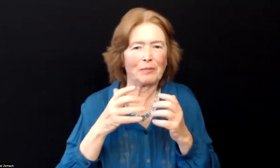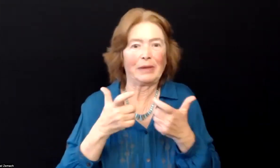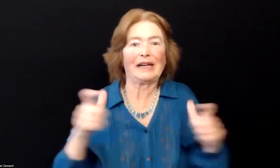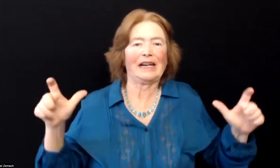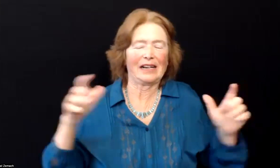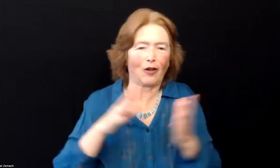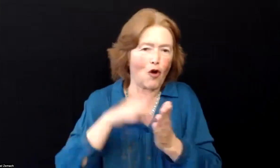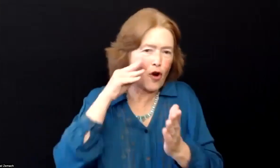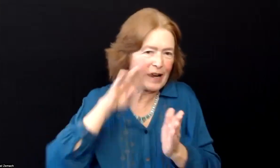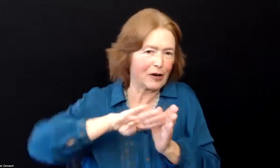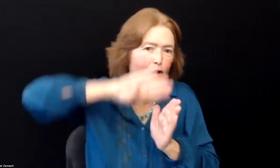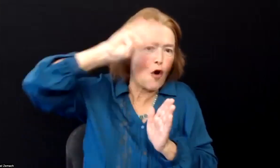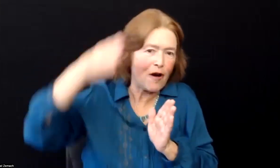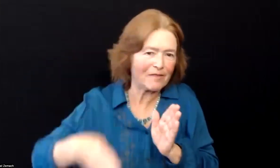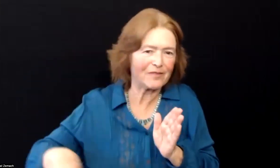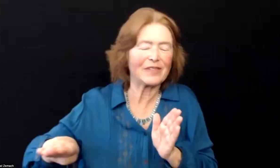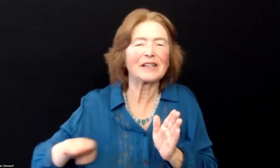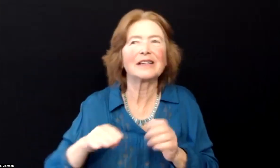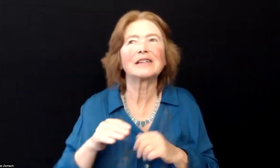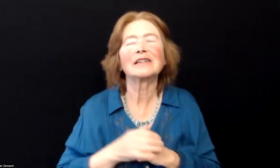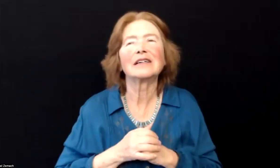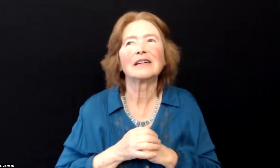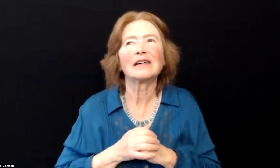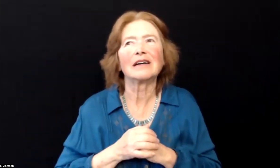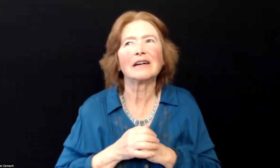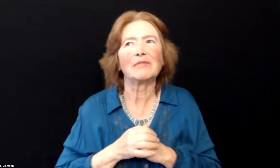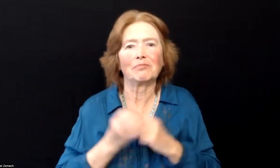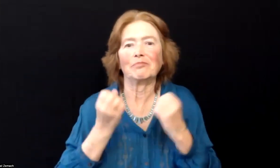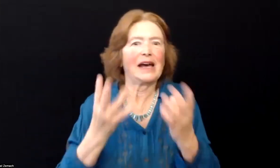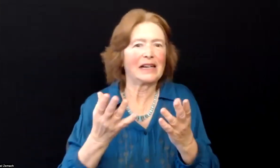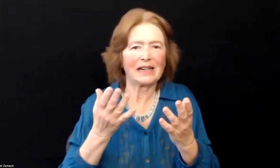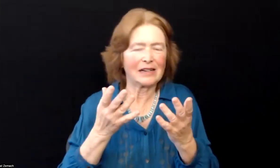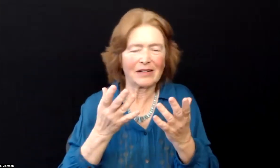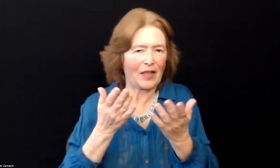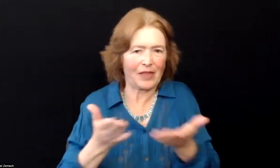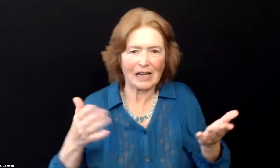big endeavor. It's a big learning curve that I've been figuring out.